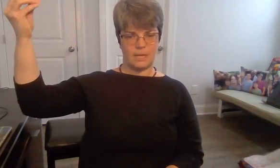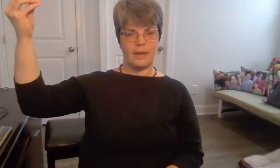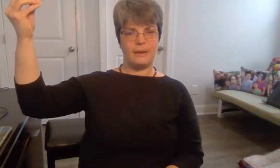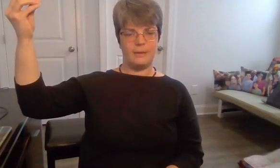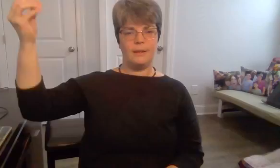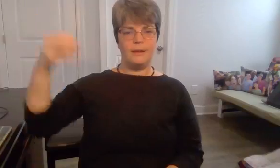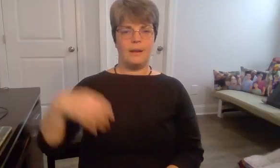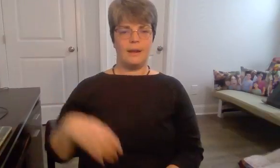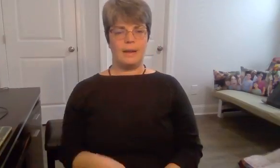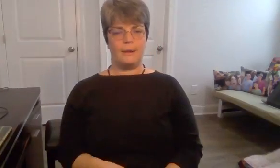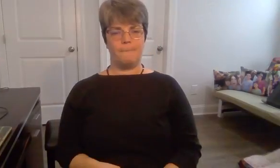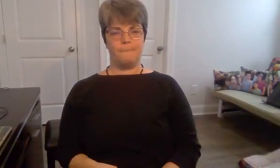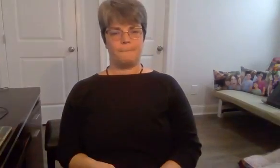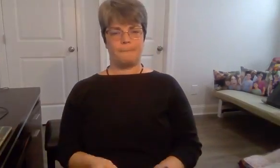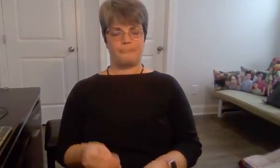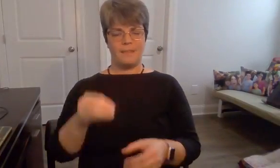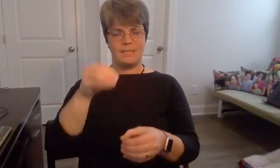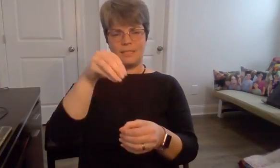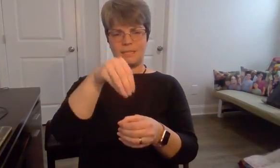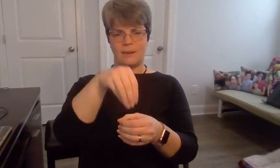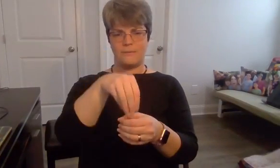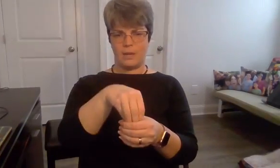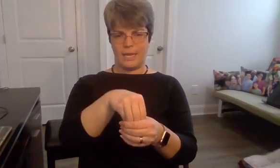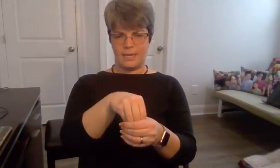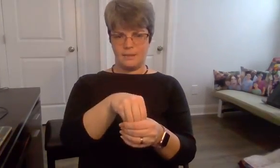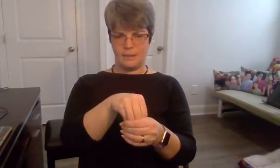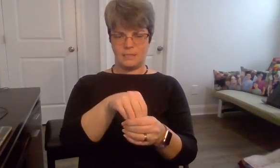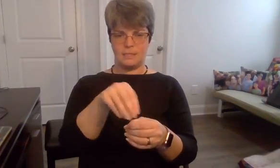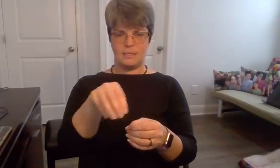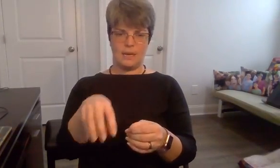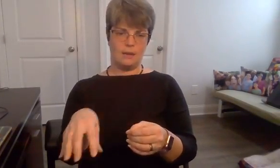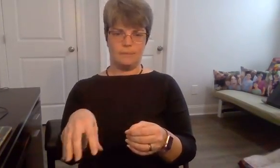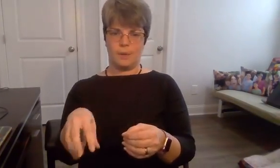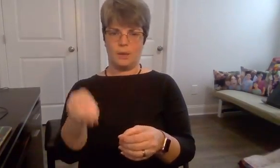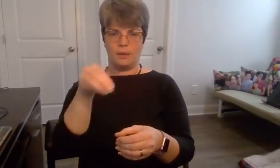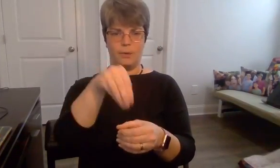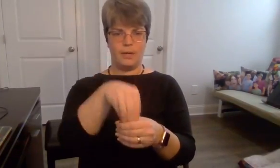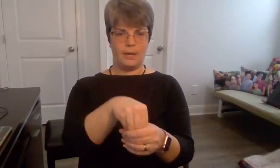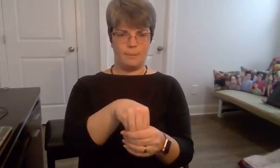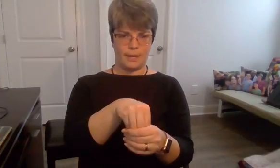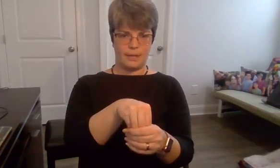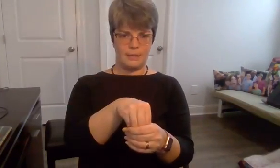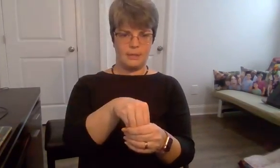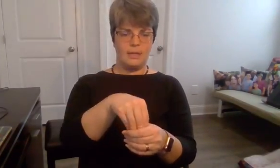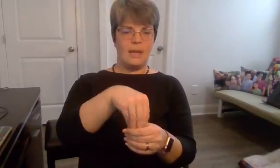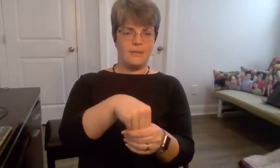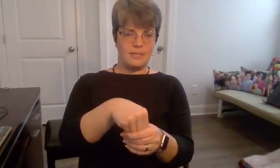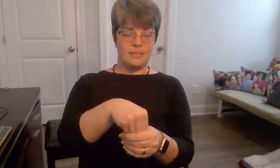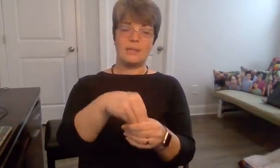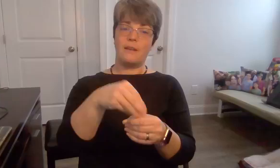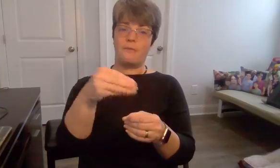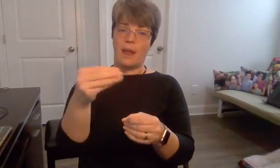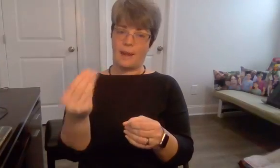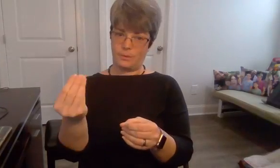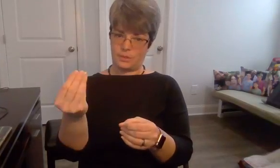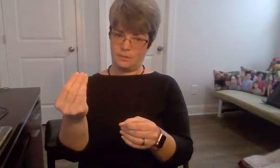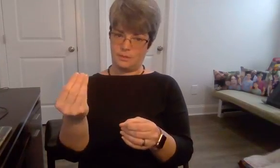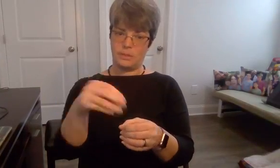outside. This is the sign for in, like to take a ball and put it in a bucket. And this is the sign for out, so to